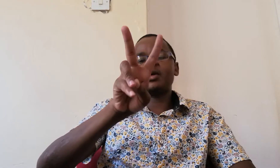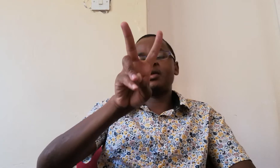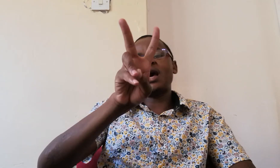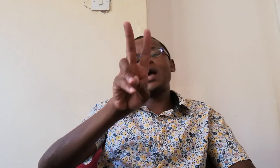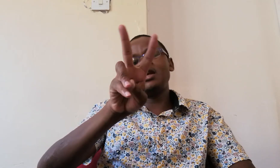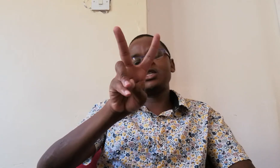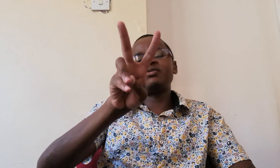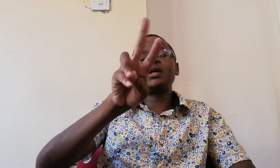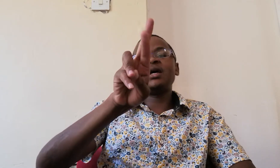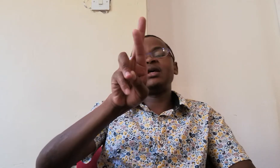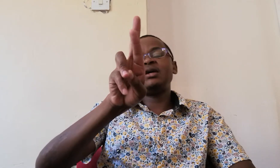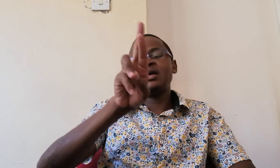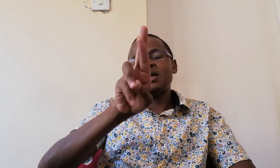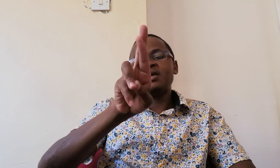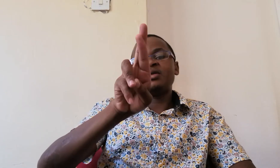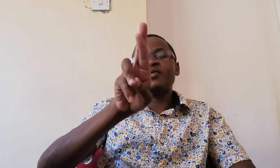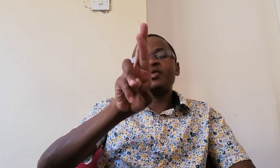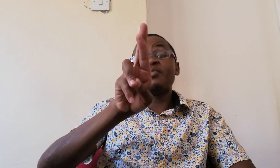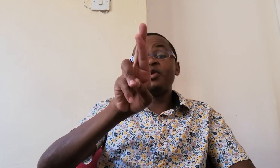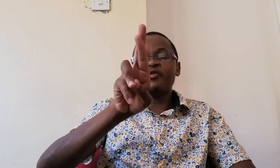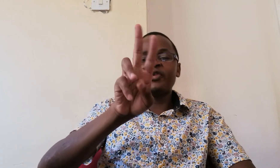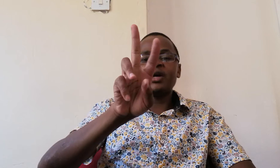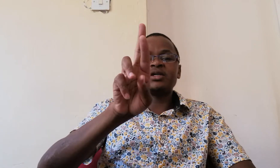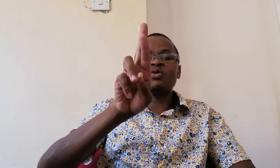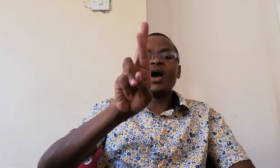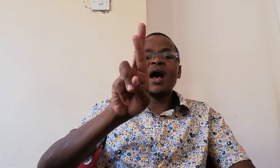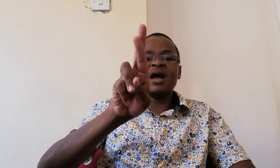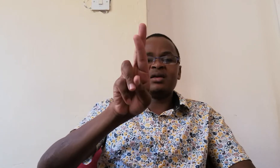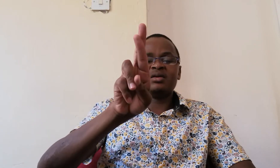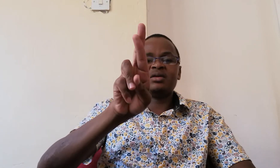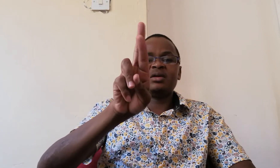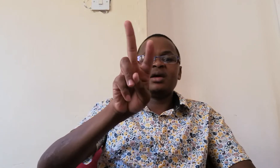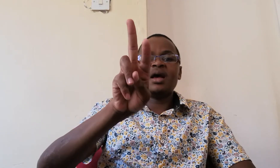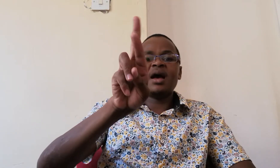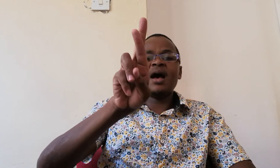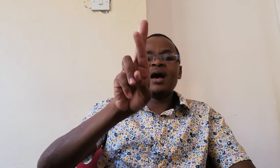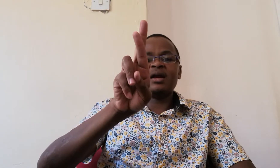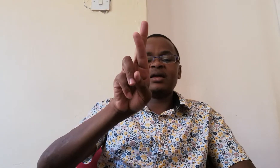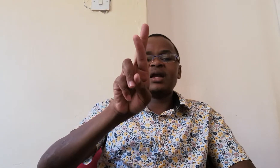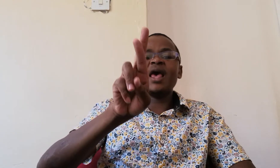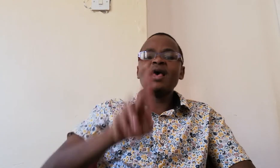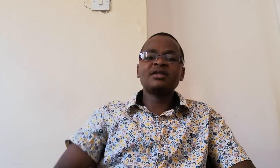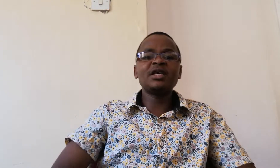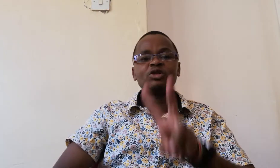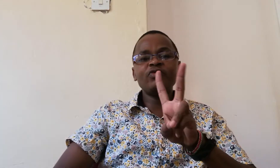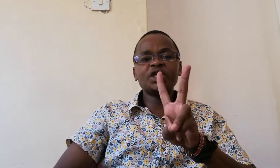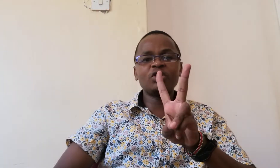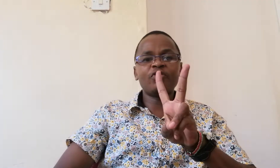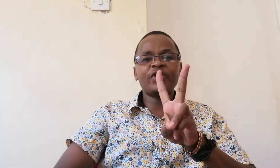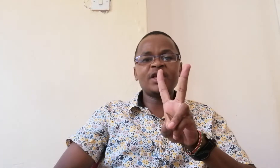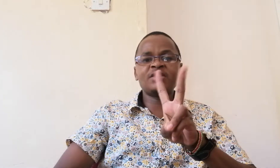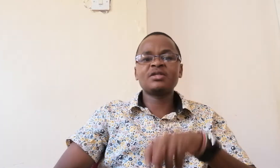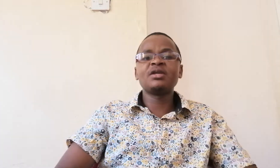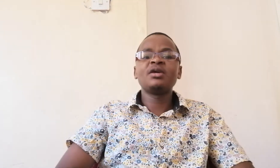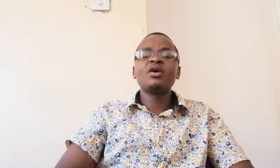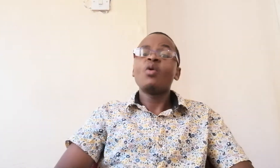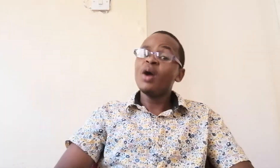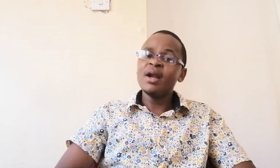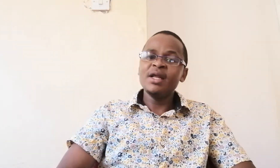the index finger and the middle finger. So R, R, S. There are two versions of S. One